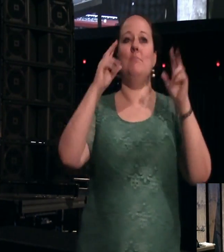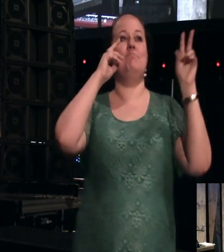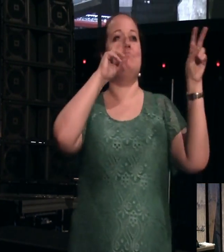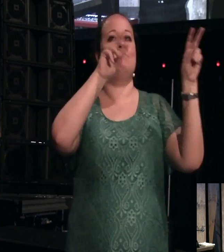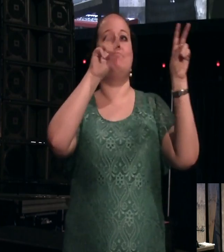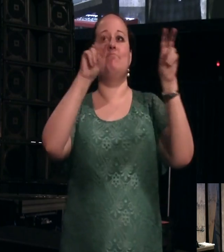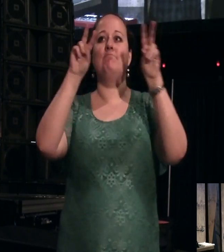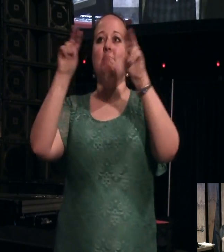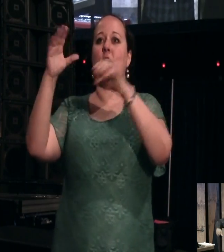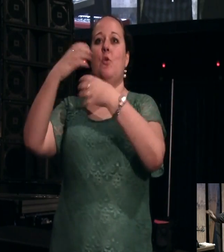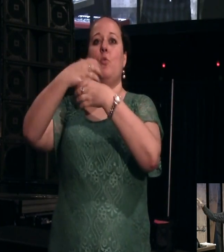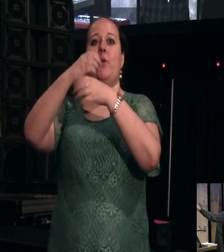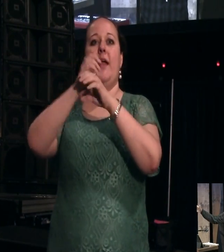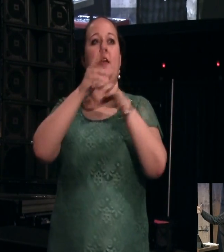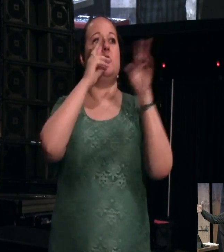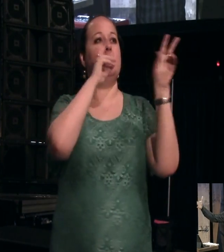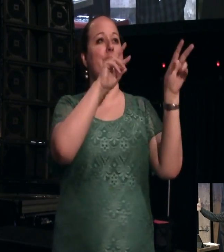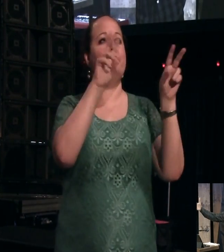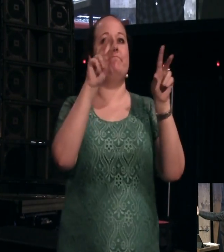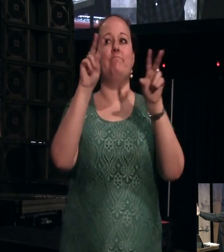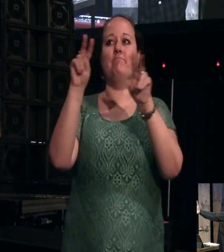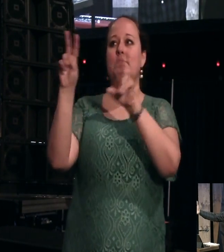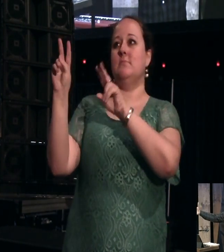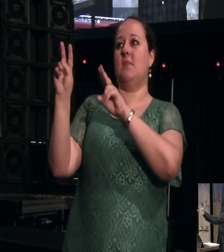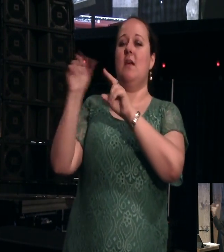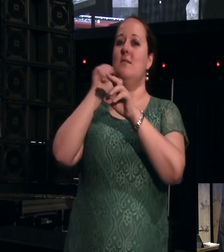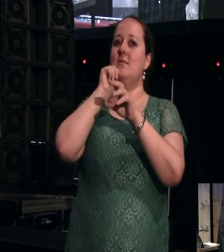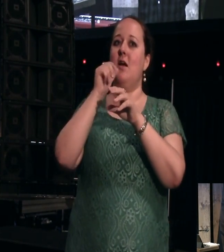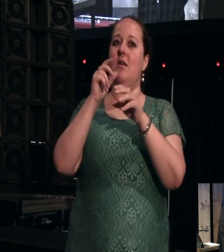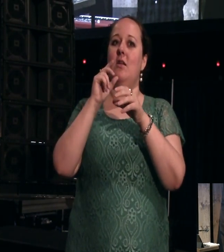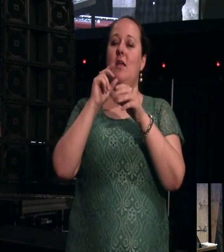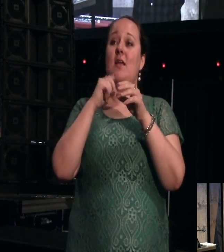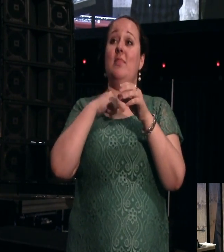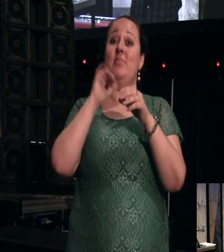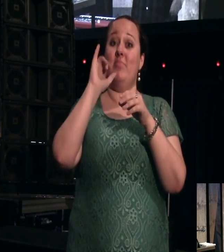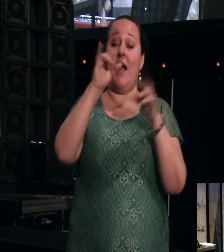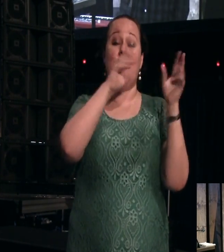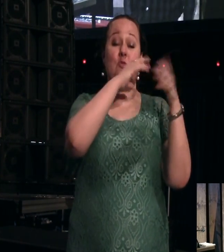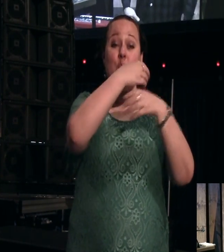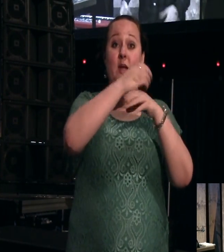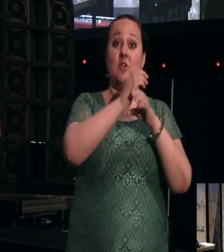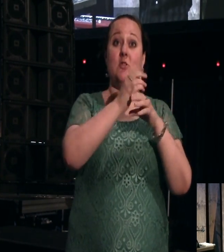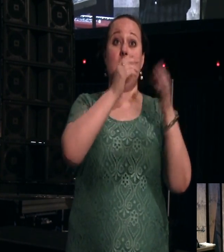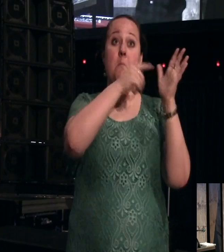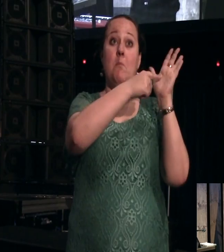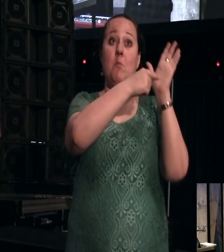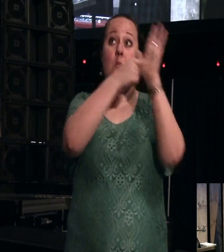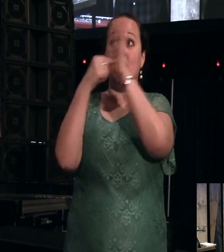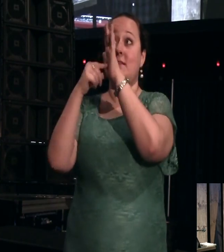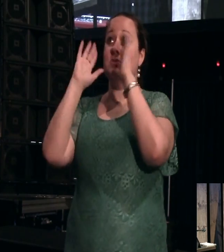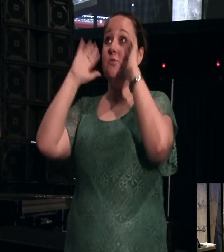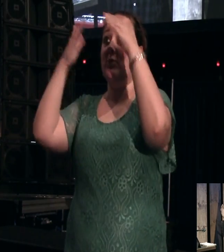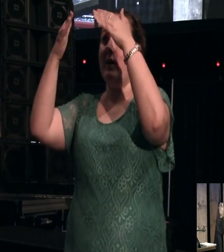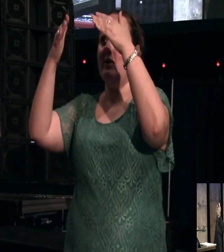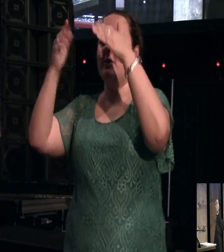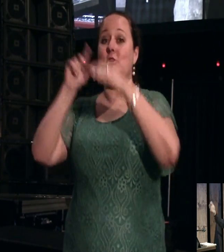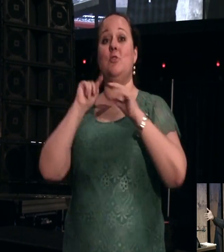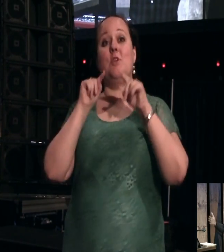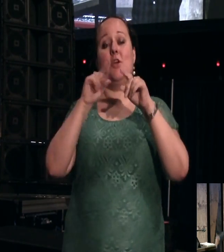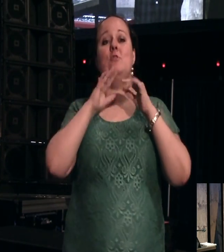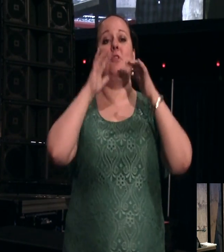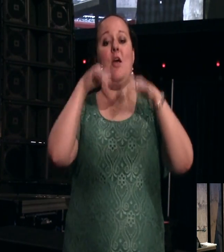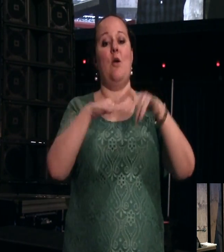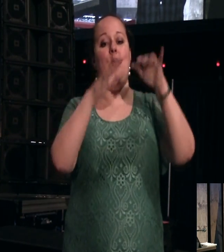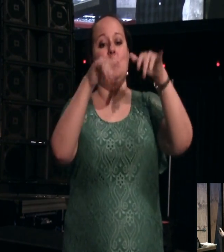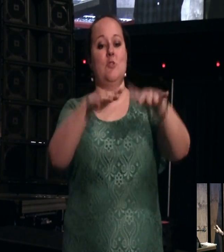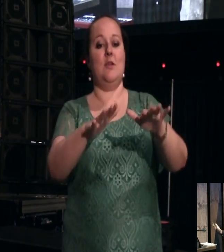still strong, you can go out and behold creation. Creation doesn't just point to a creator, it tells us what the